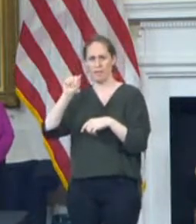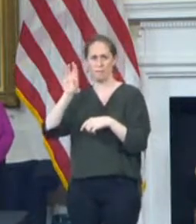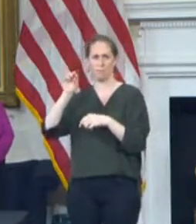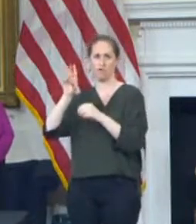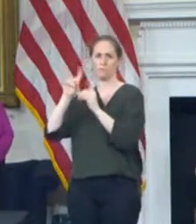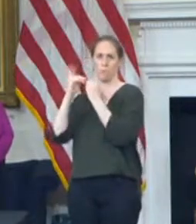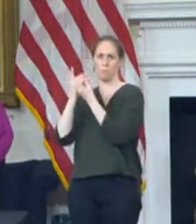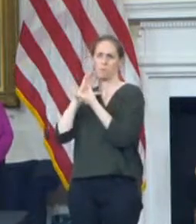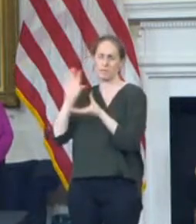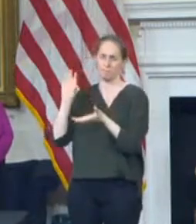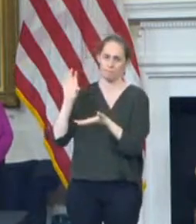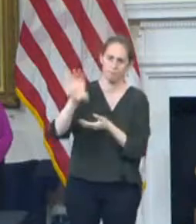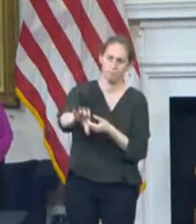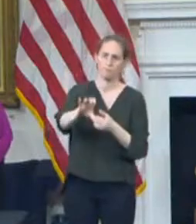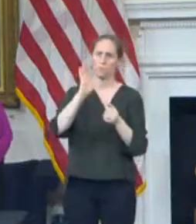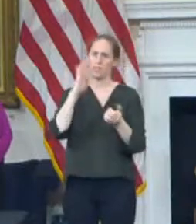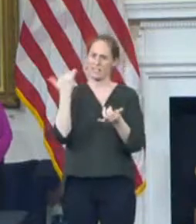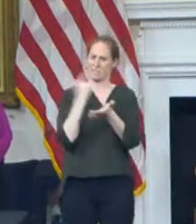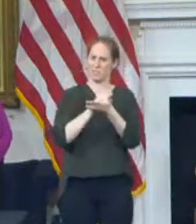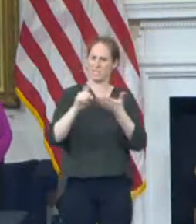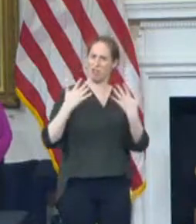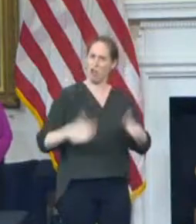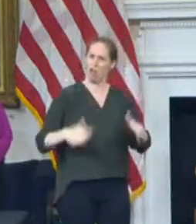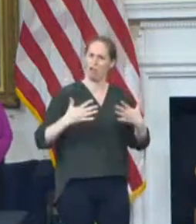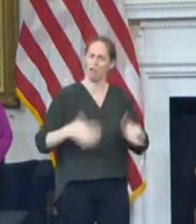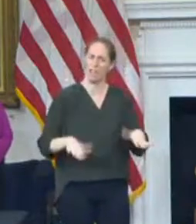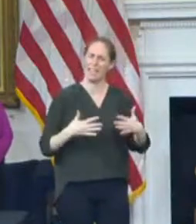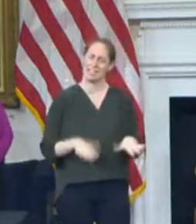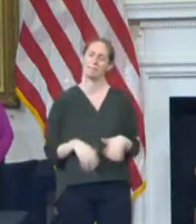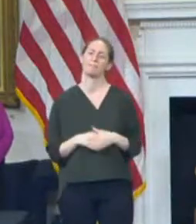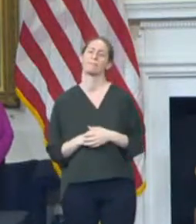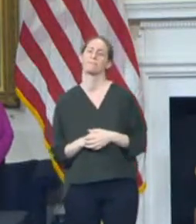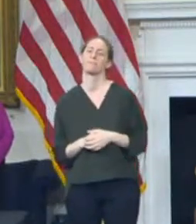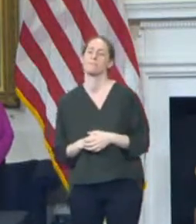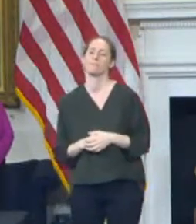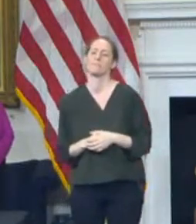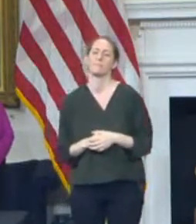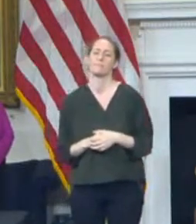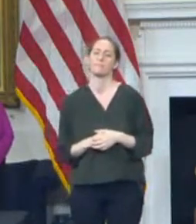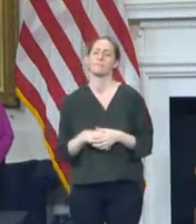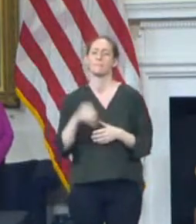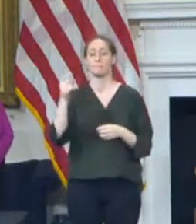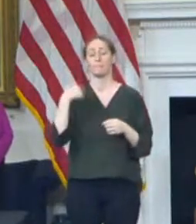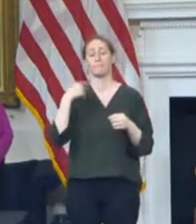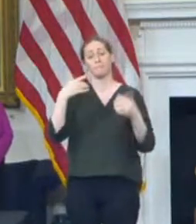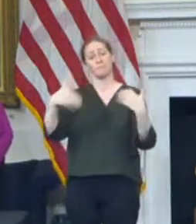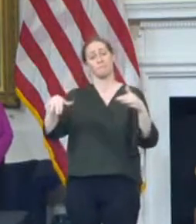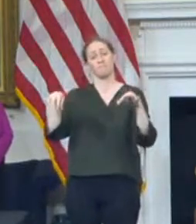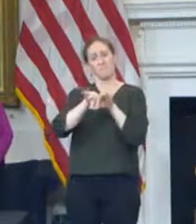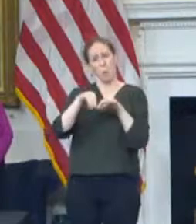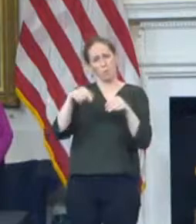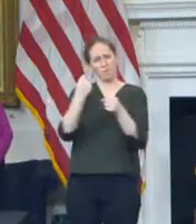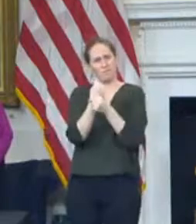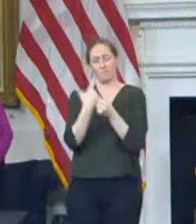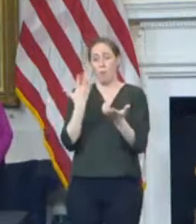Over 12,000 jobs have been saved through this program so far, with more help on the